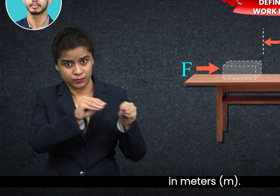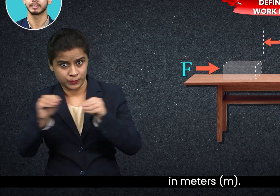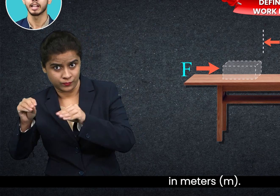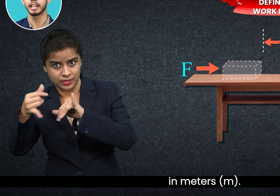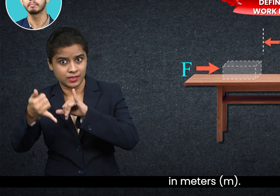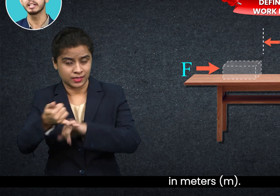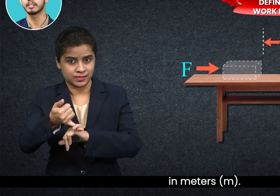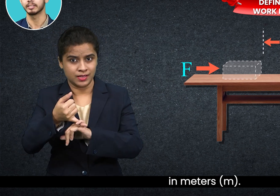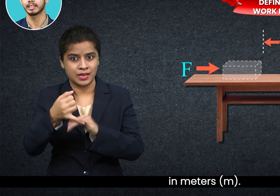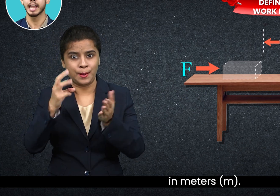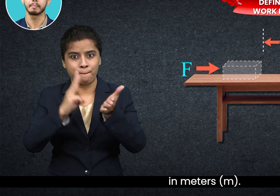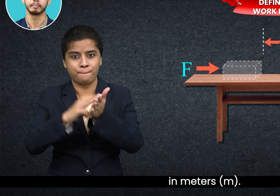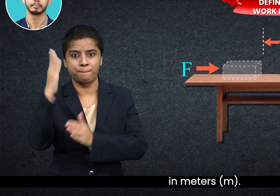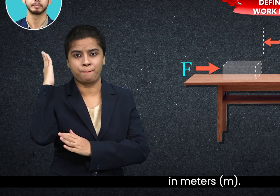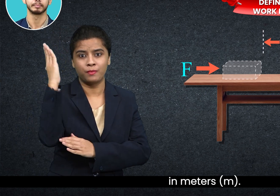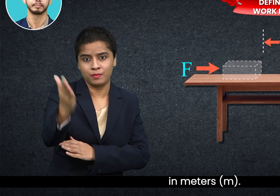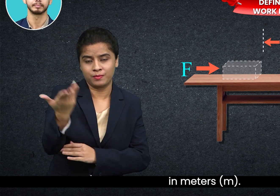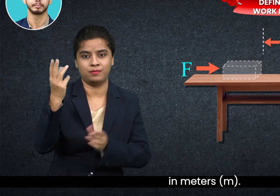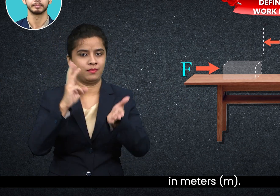S in meters M.